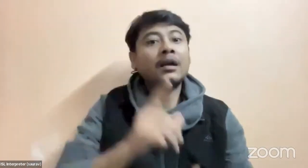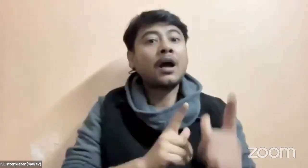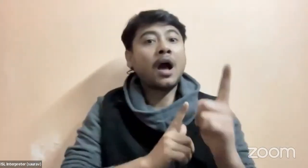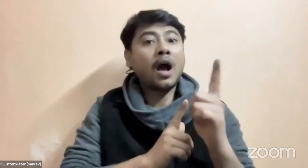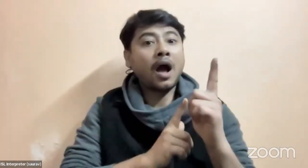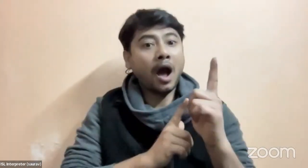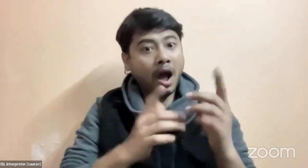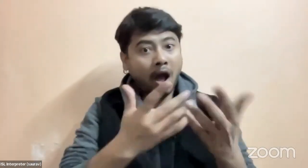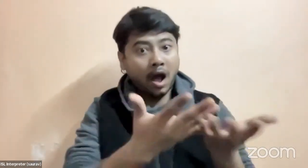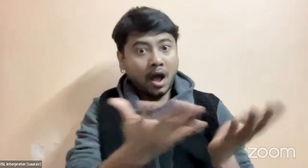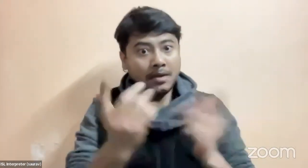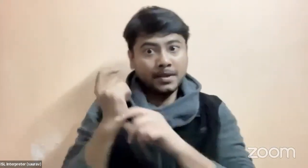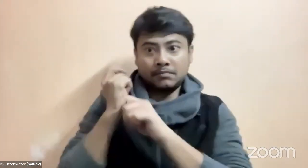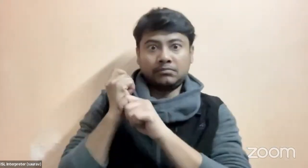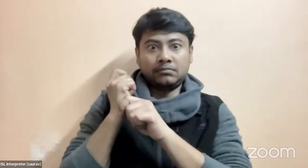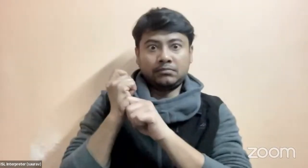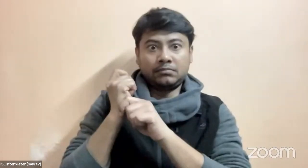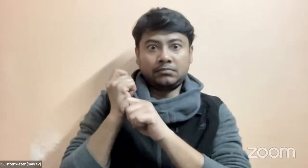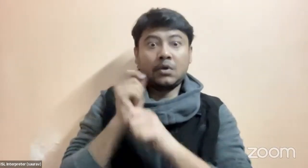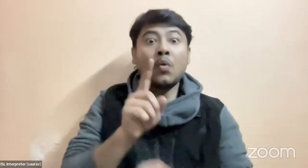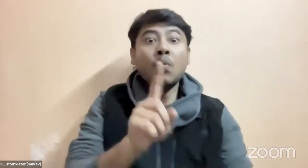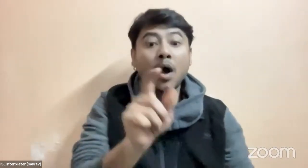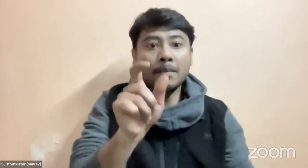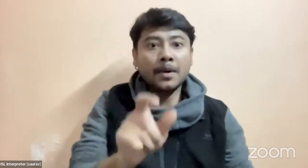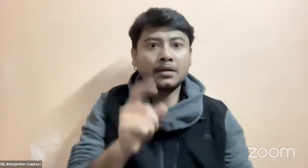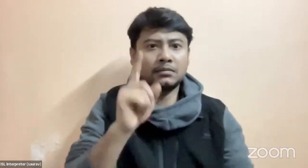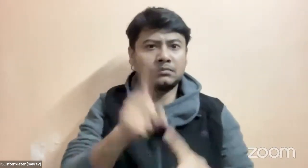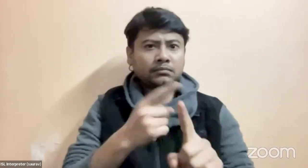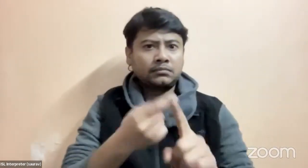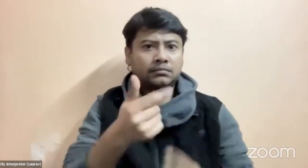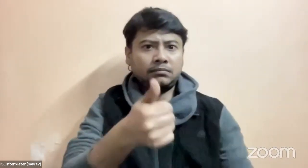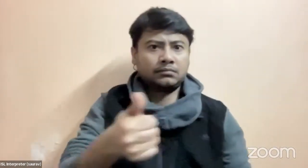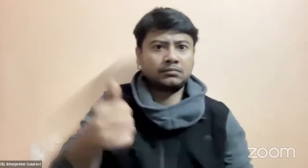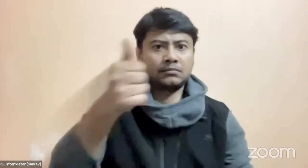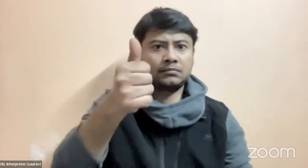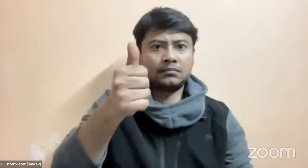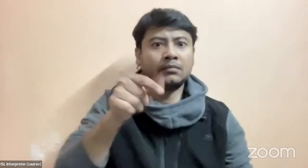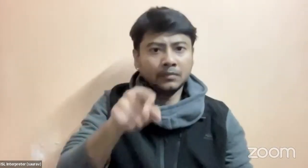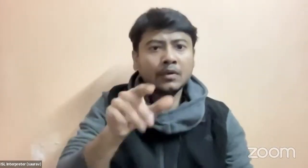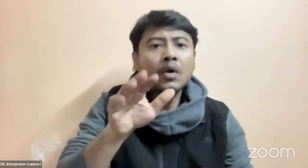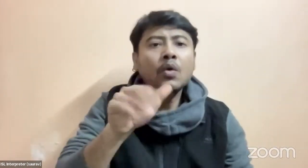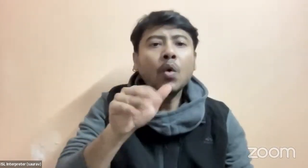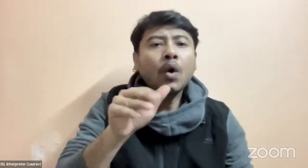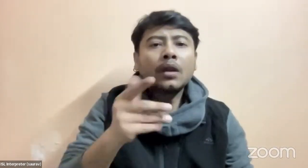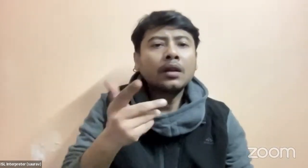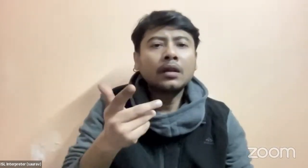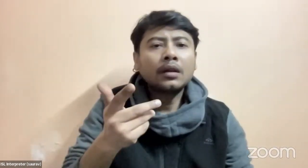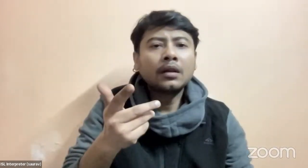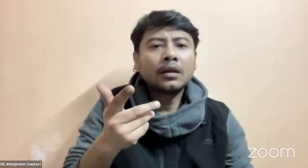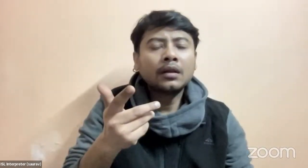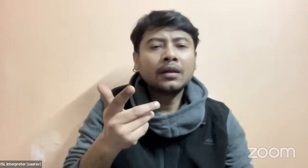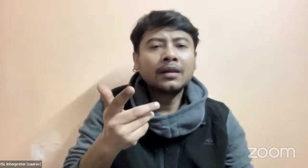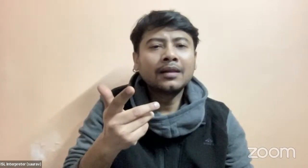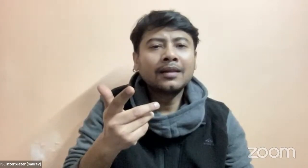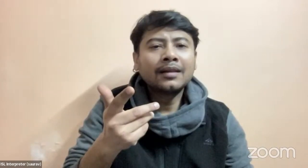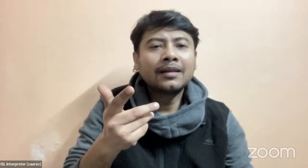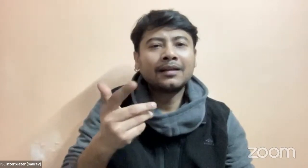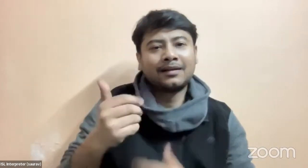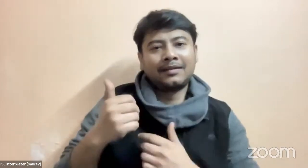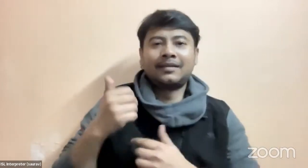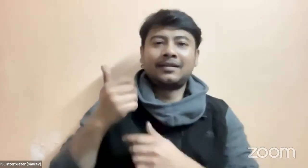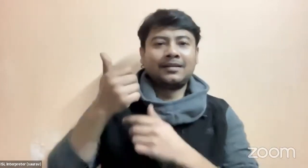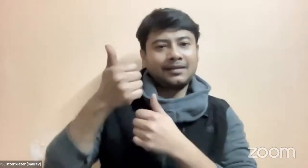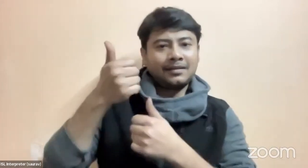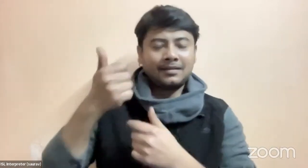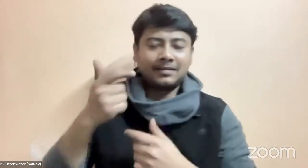there is the topmost soldier. That topmost soldier is called a Senapati. Please write down, Senapati Bhakta is